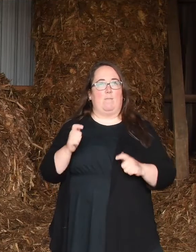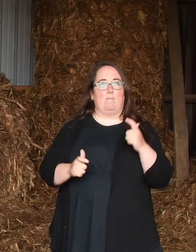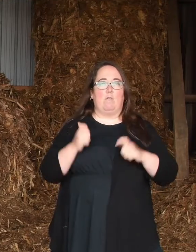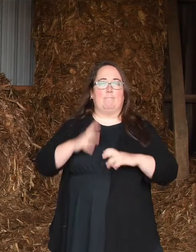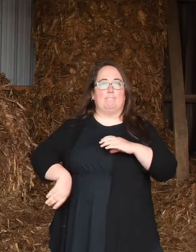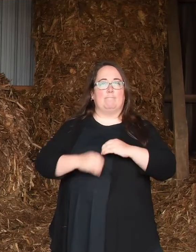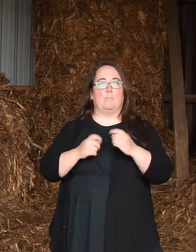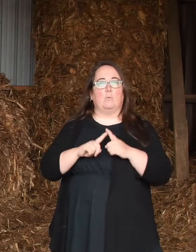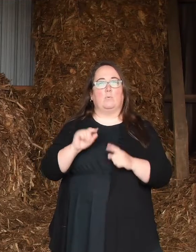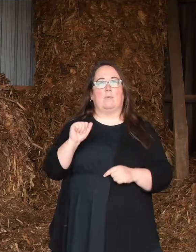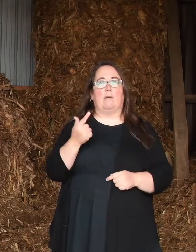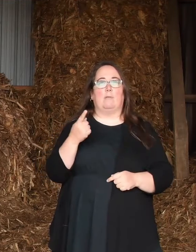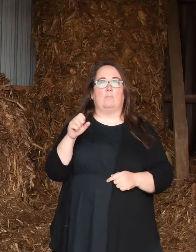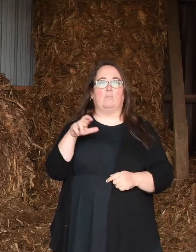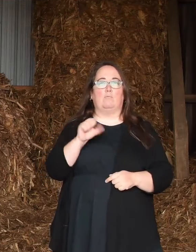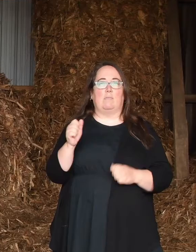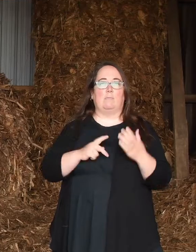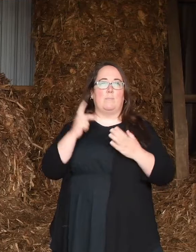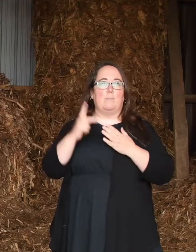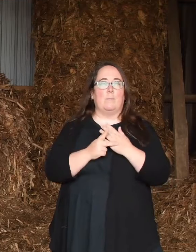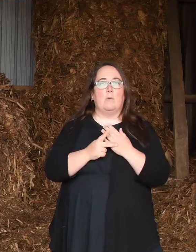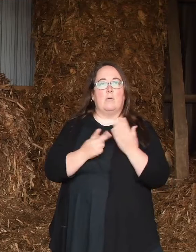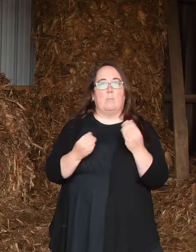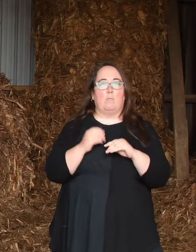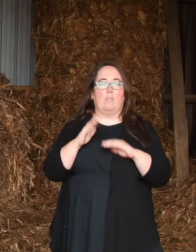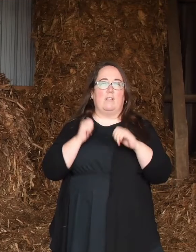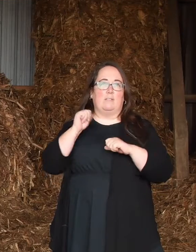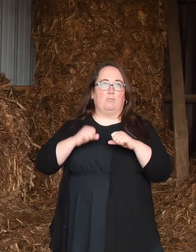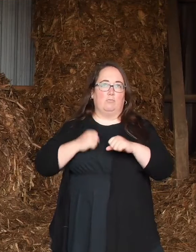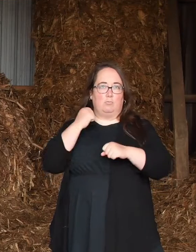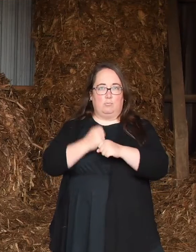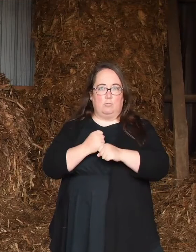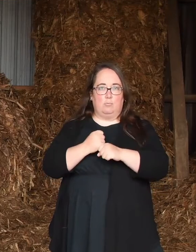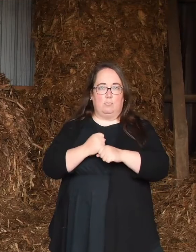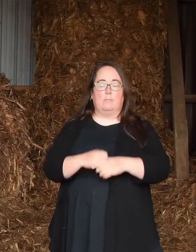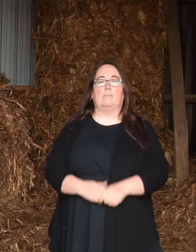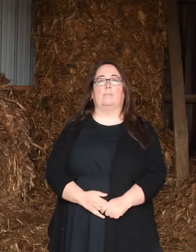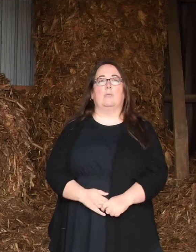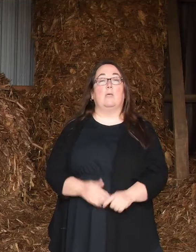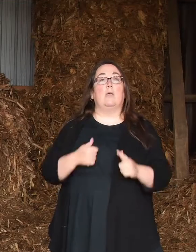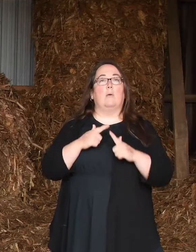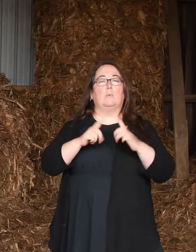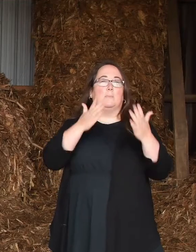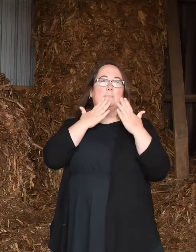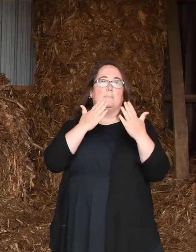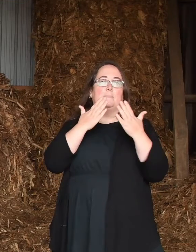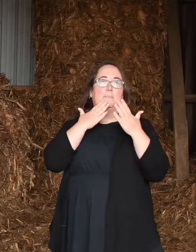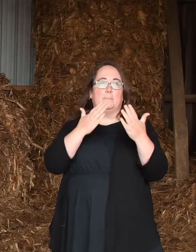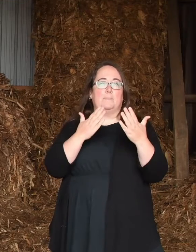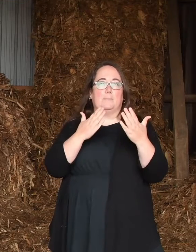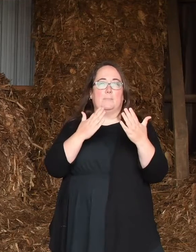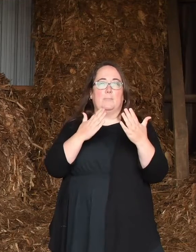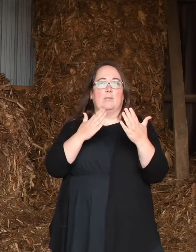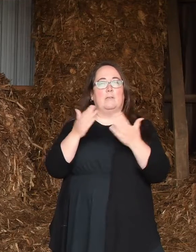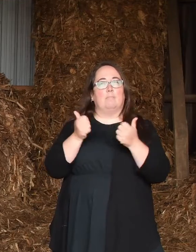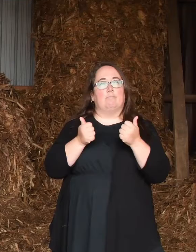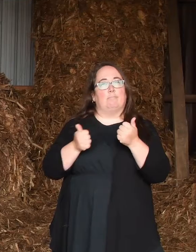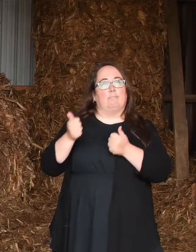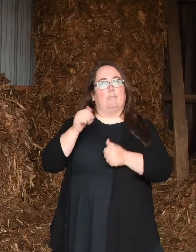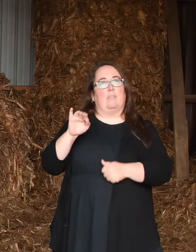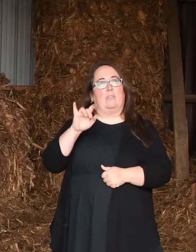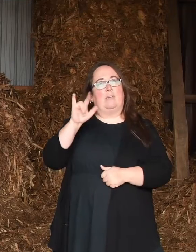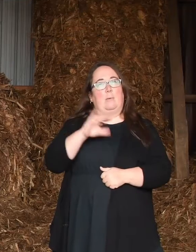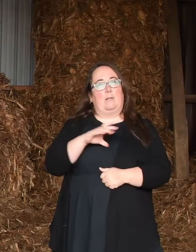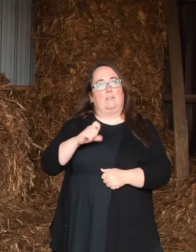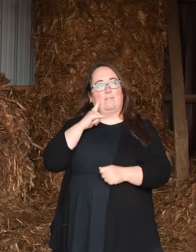additions to our Ag Pres program in over a decade. And I want to thank the County Council for